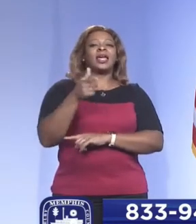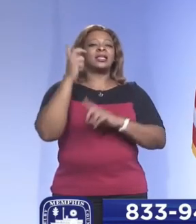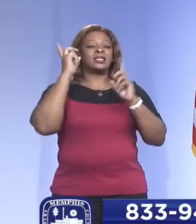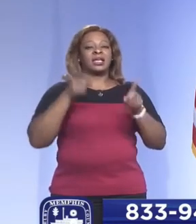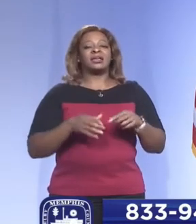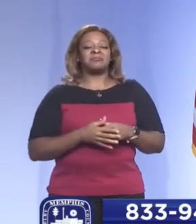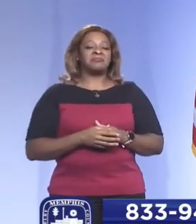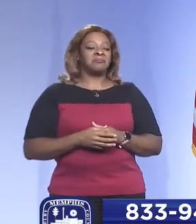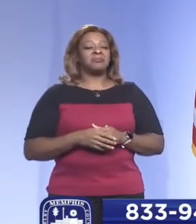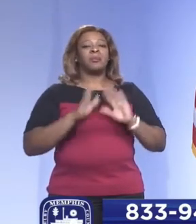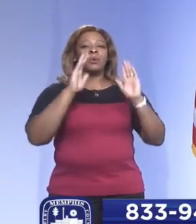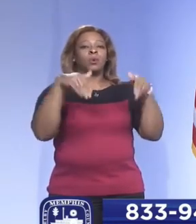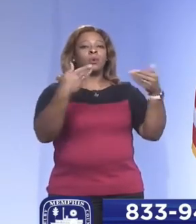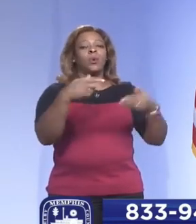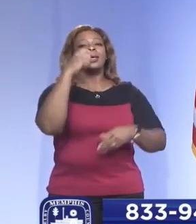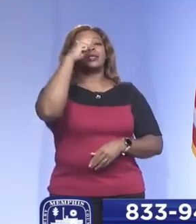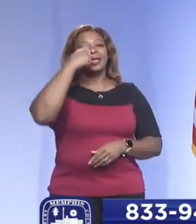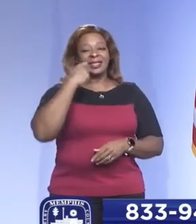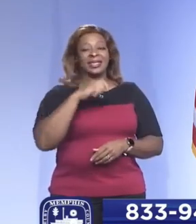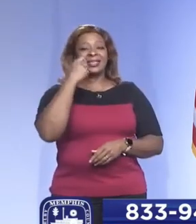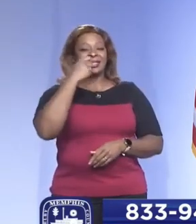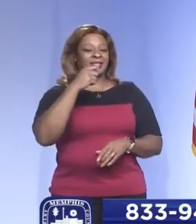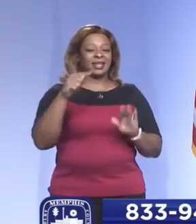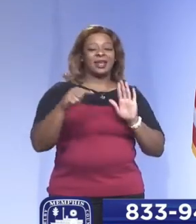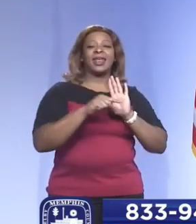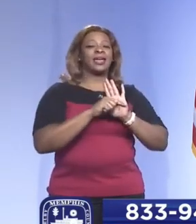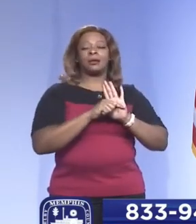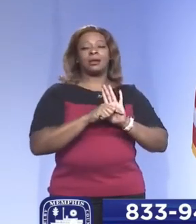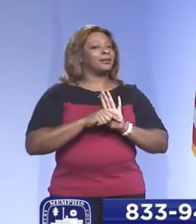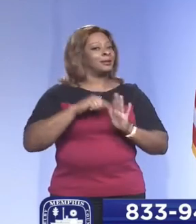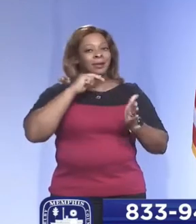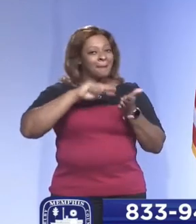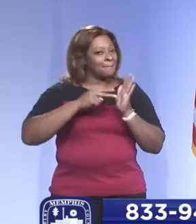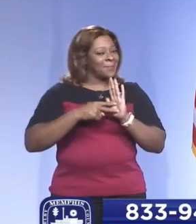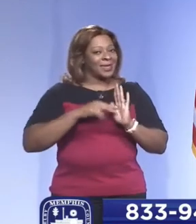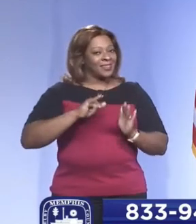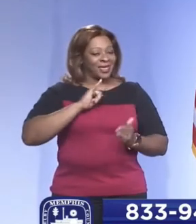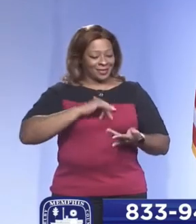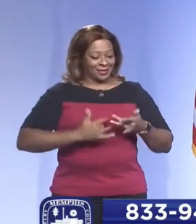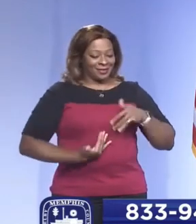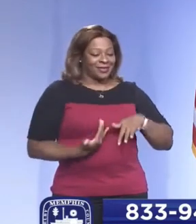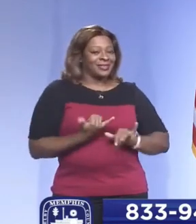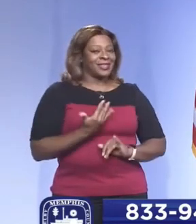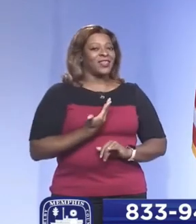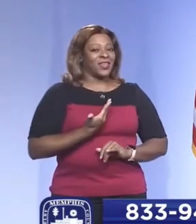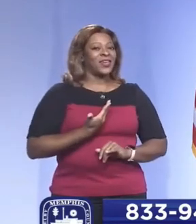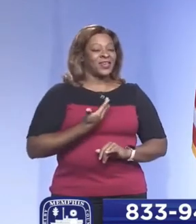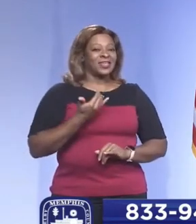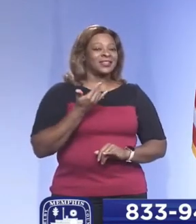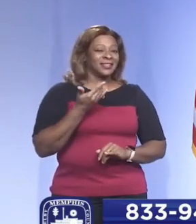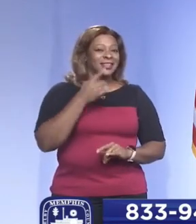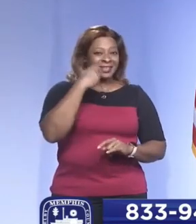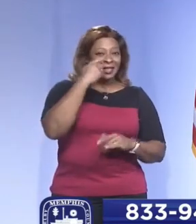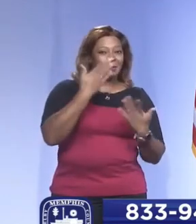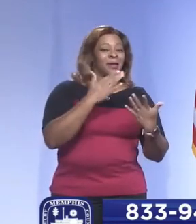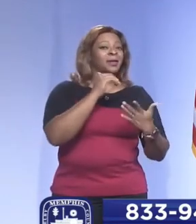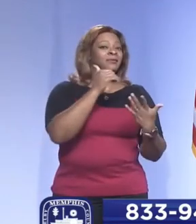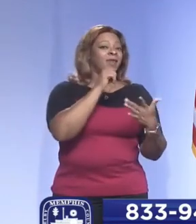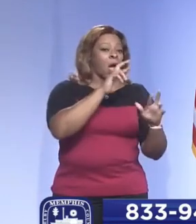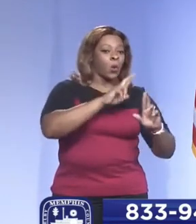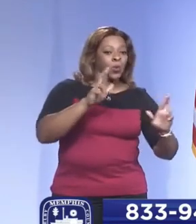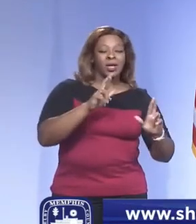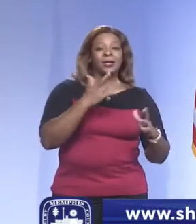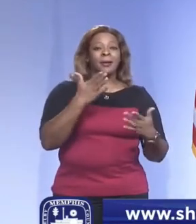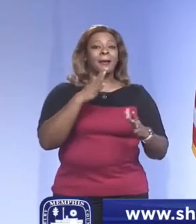I want to go get tested, that test is negative. That doesn't mean that they have not been infected. The test may well